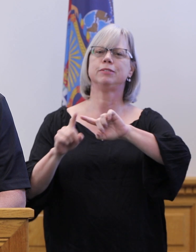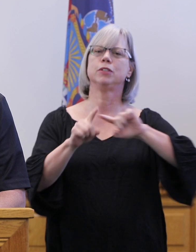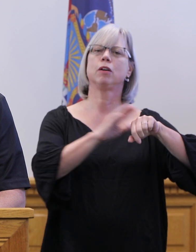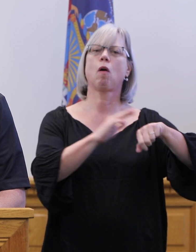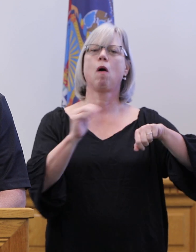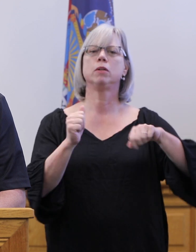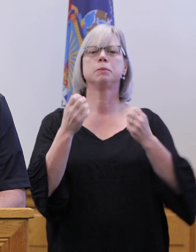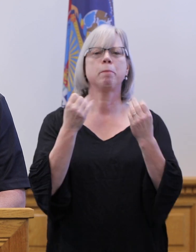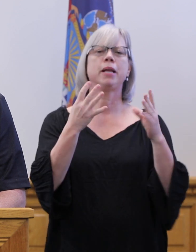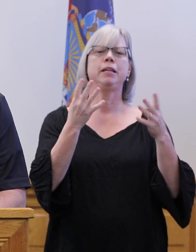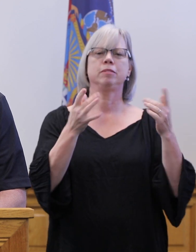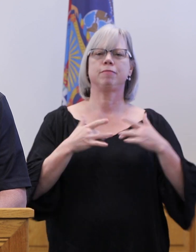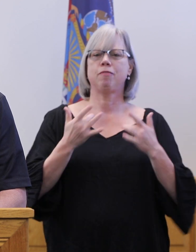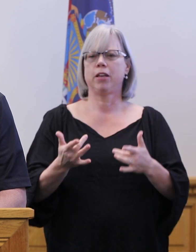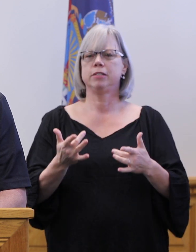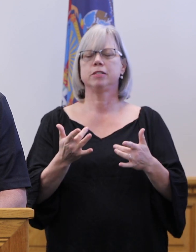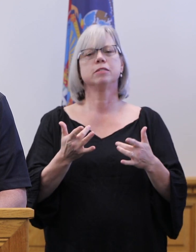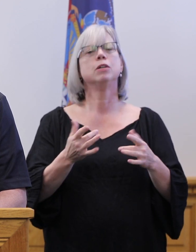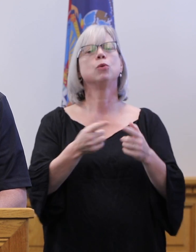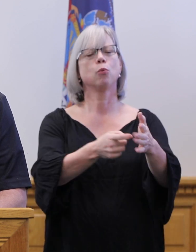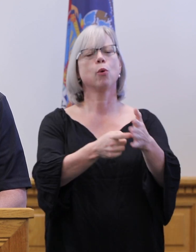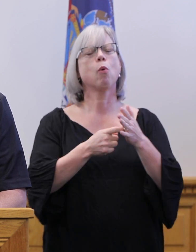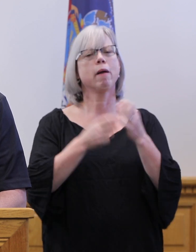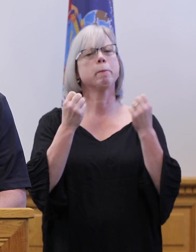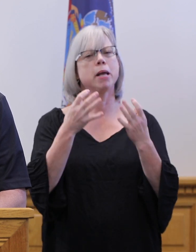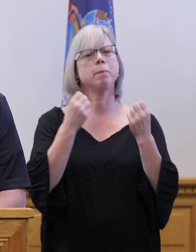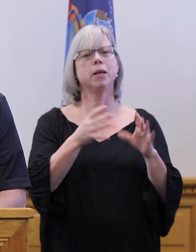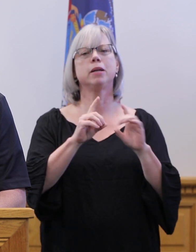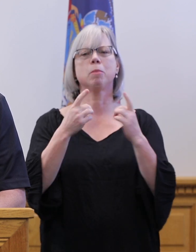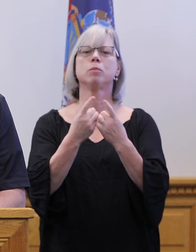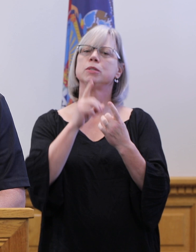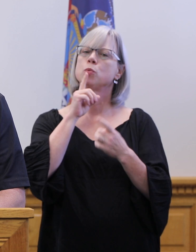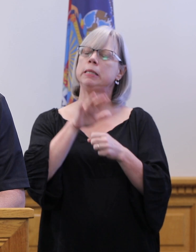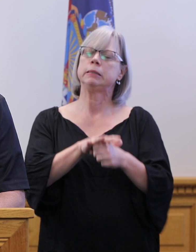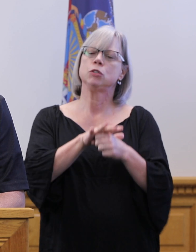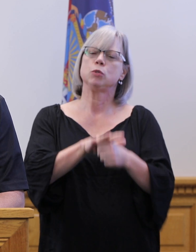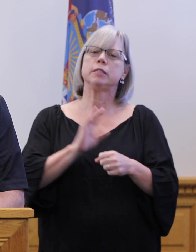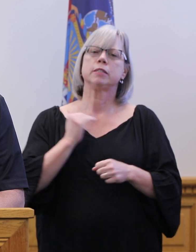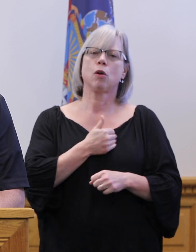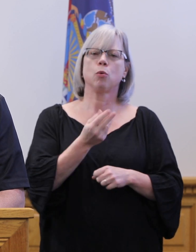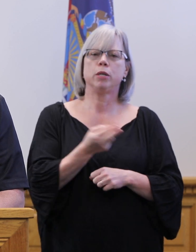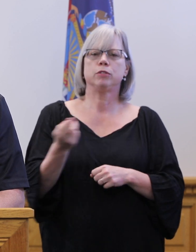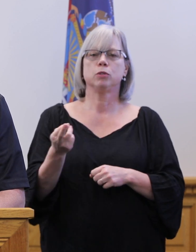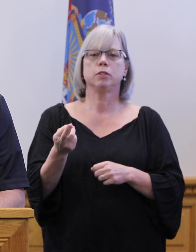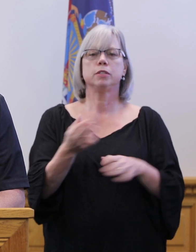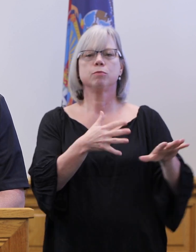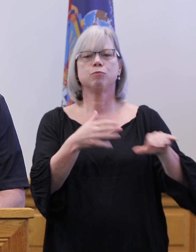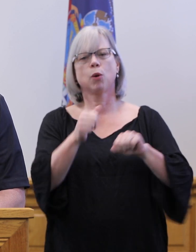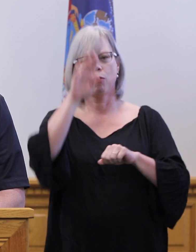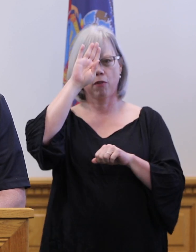events requiring multiple departments. These calls stress our already limited resources and take our firefighters away from other,